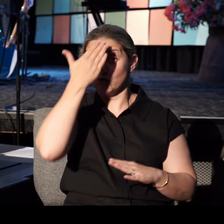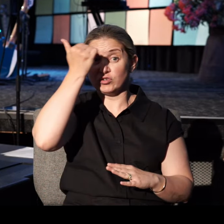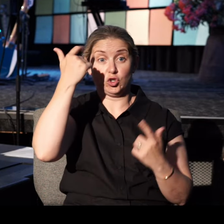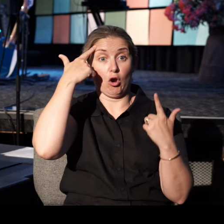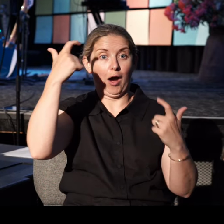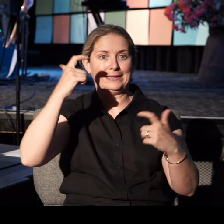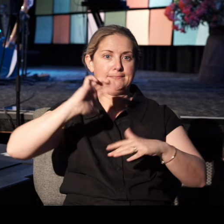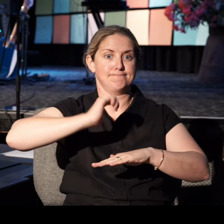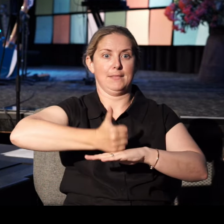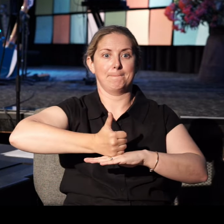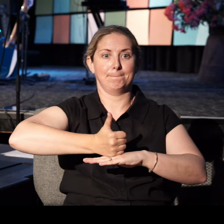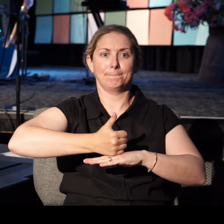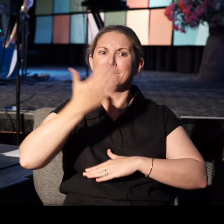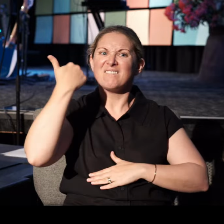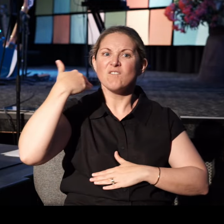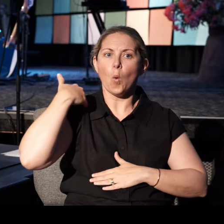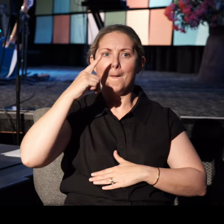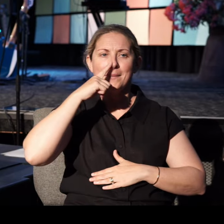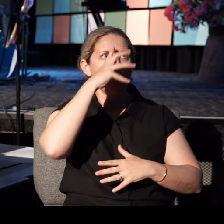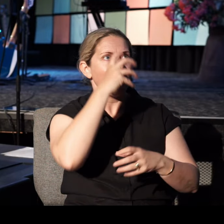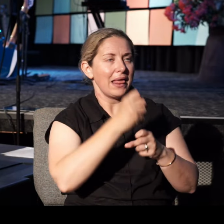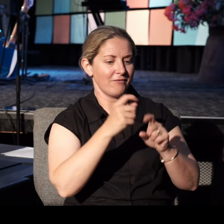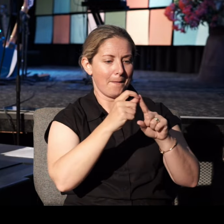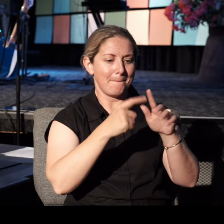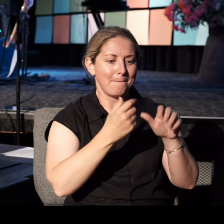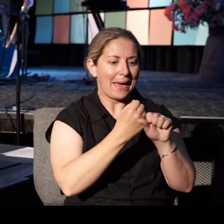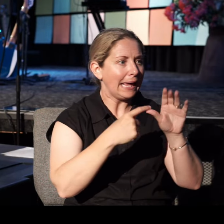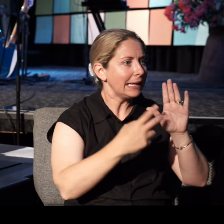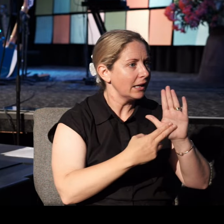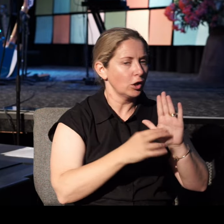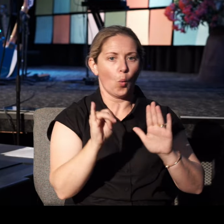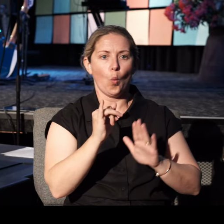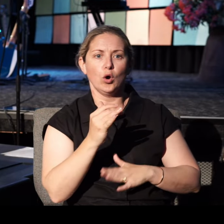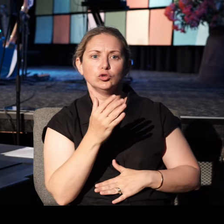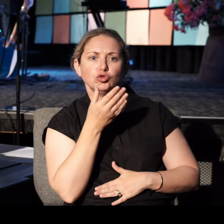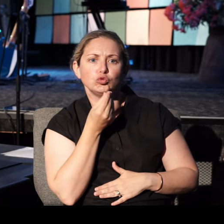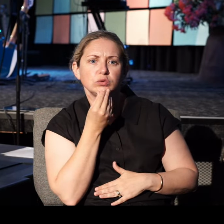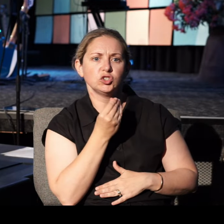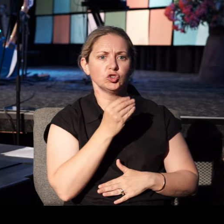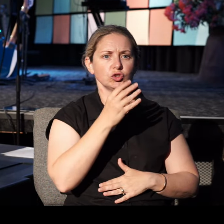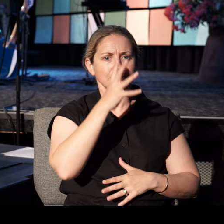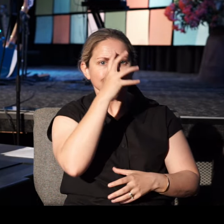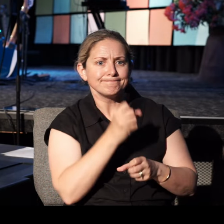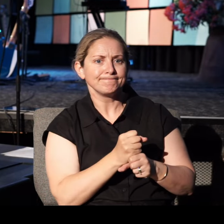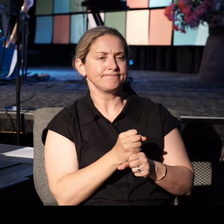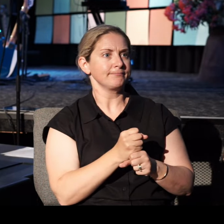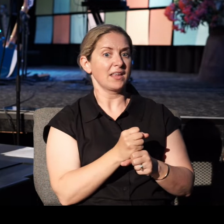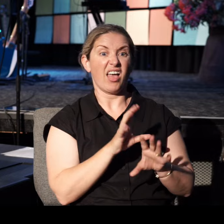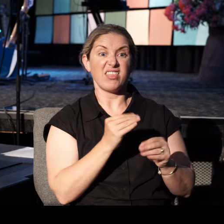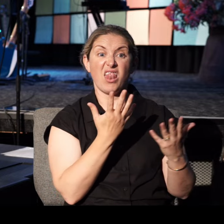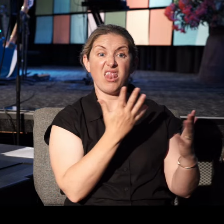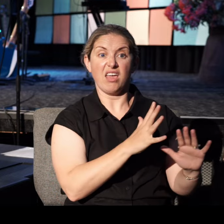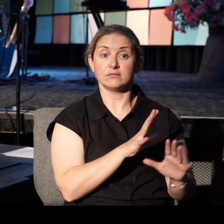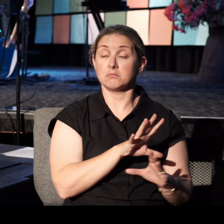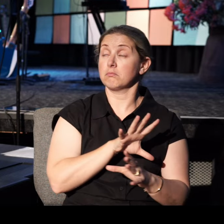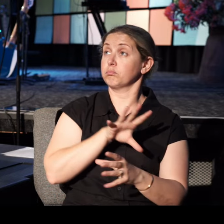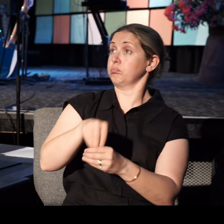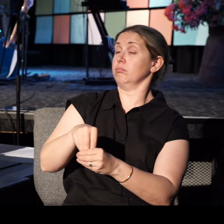People have left paganism and Judaism to come to this new religion proclaimed by the apostles, proclaimed by